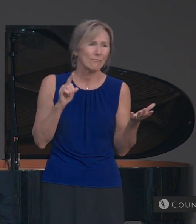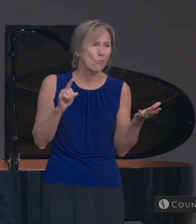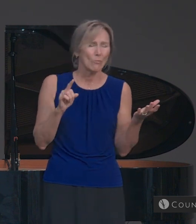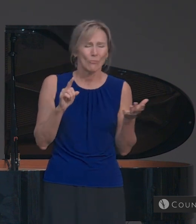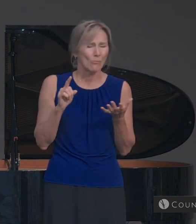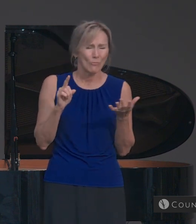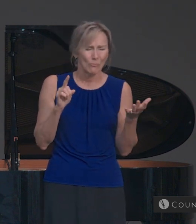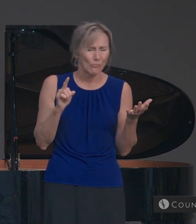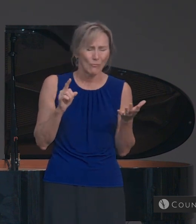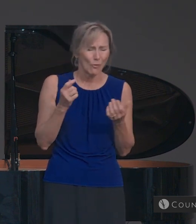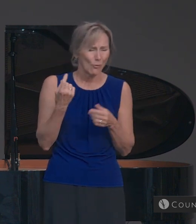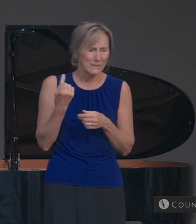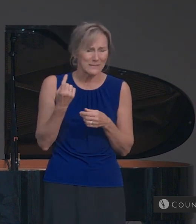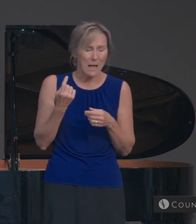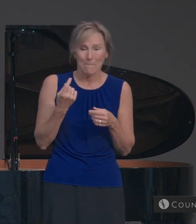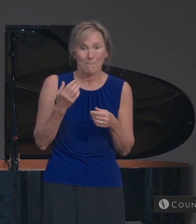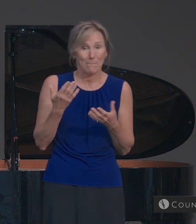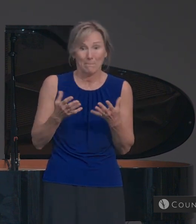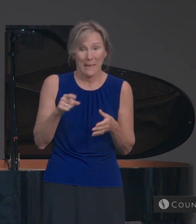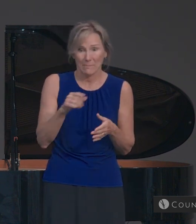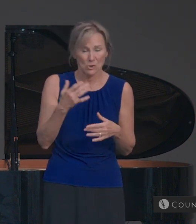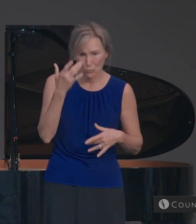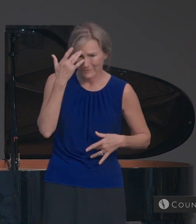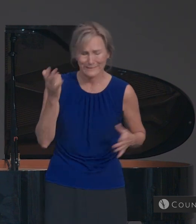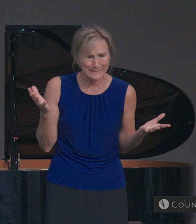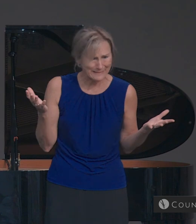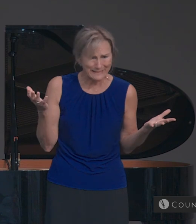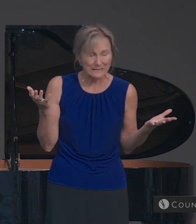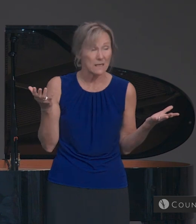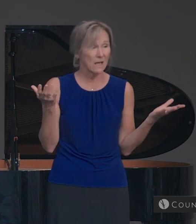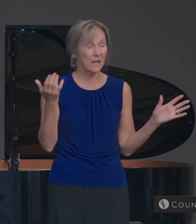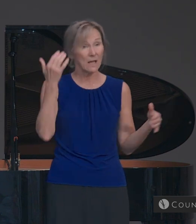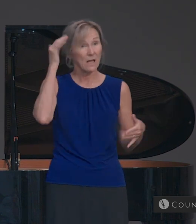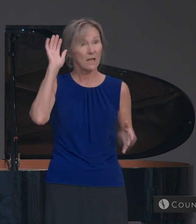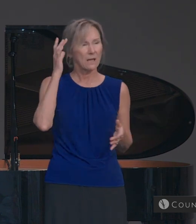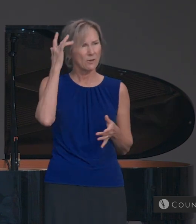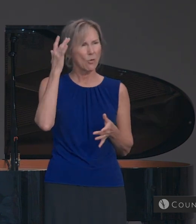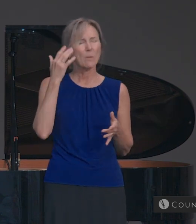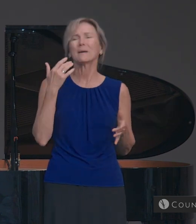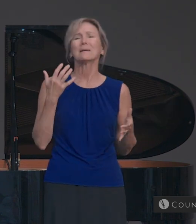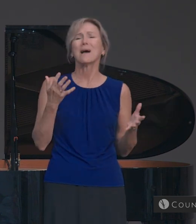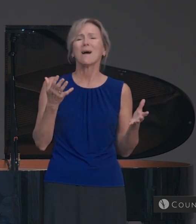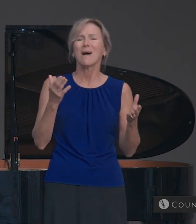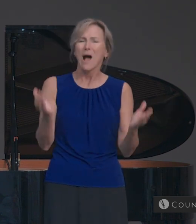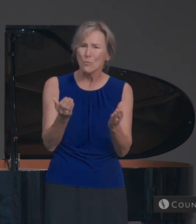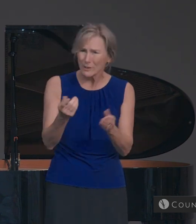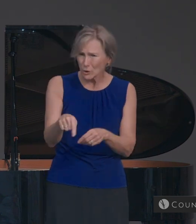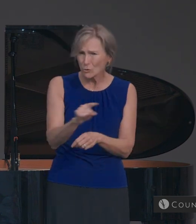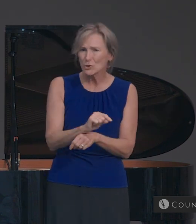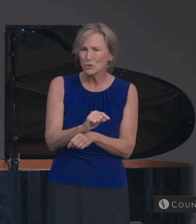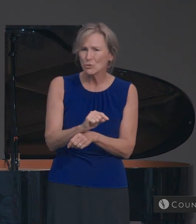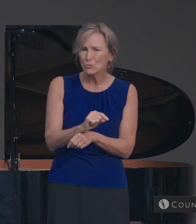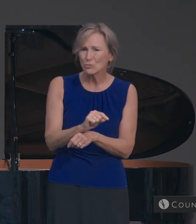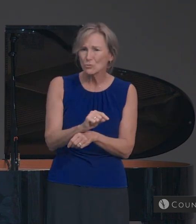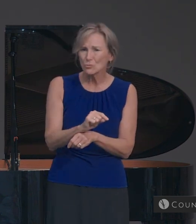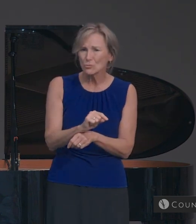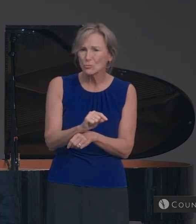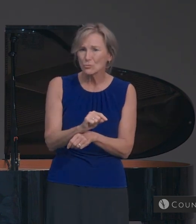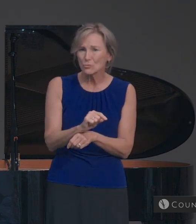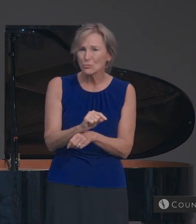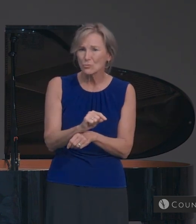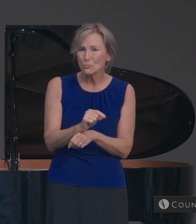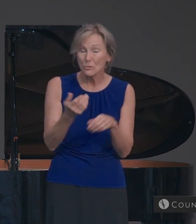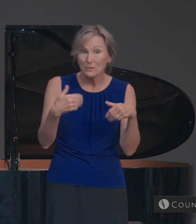sick and you're waiting to get well. Maybe, I don't know what it is. But let me encourage you with this. Don't give